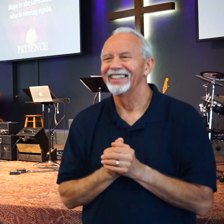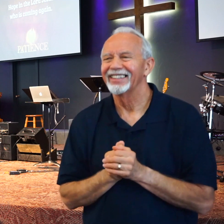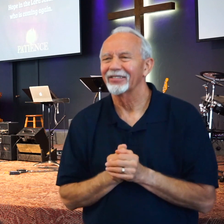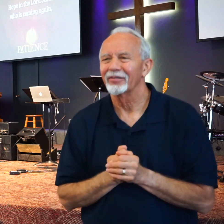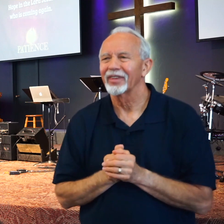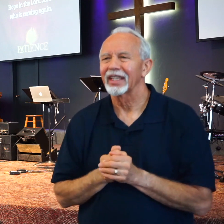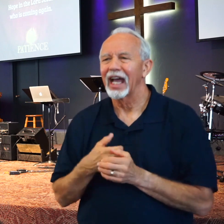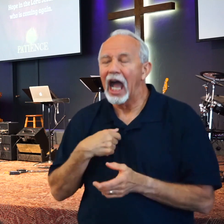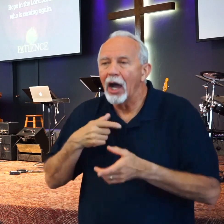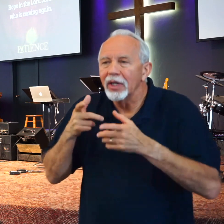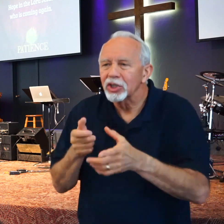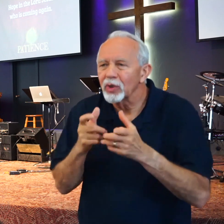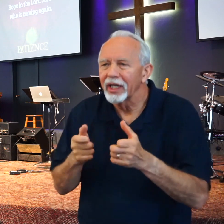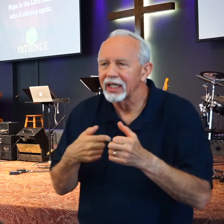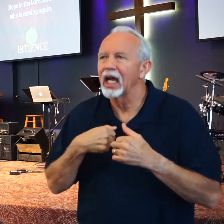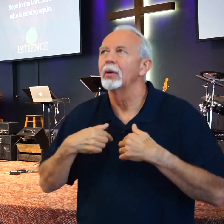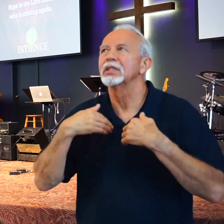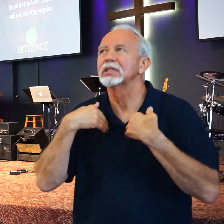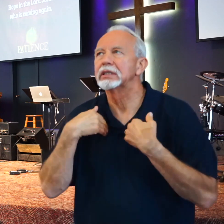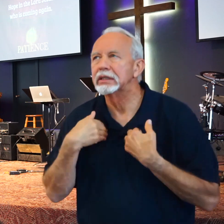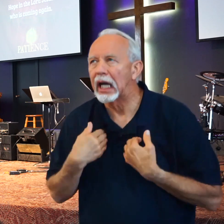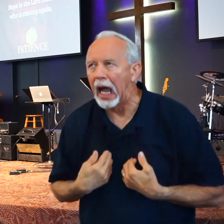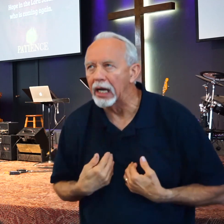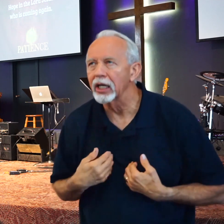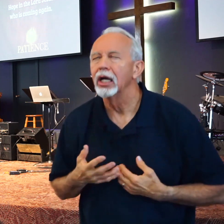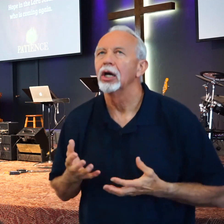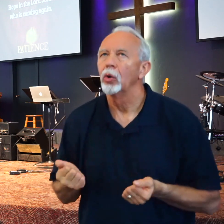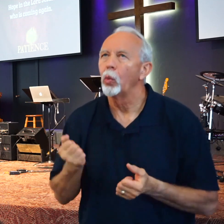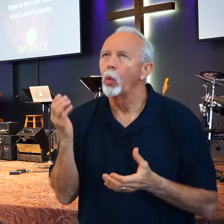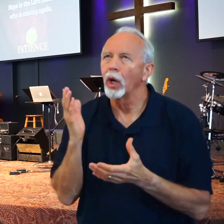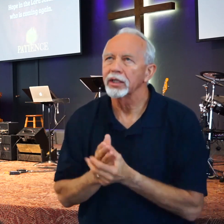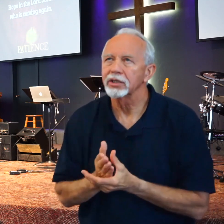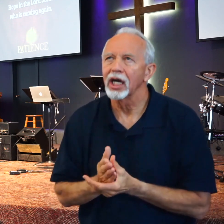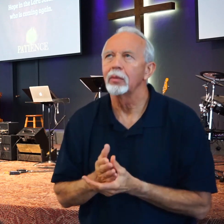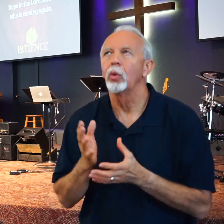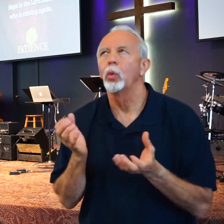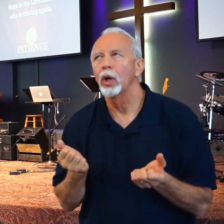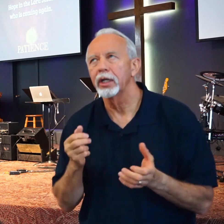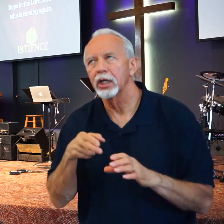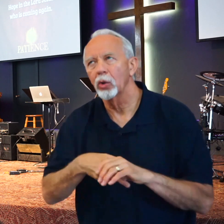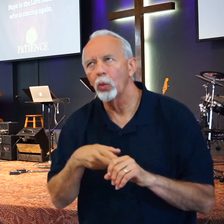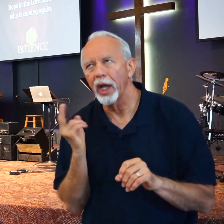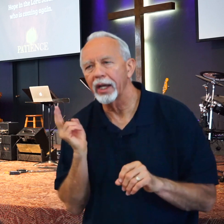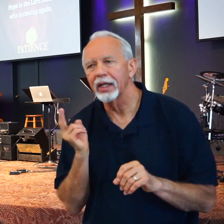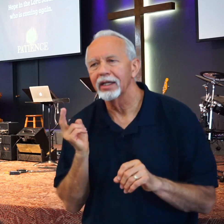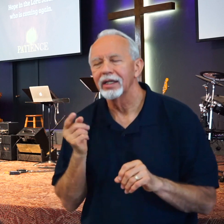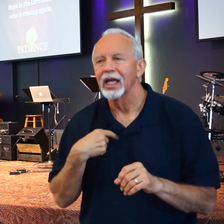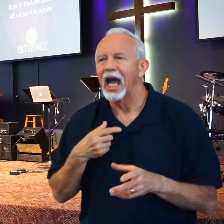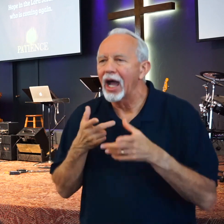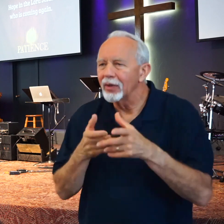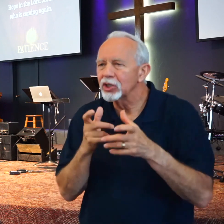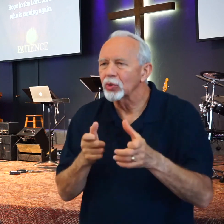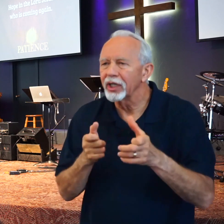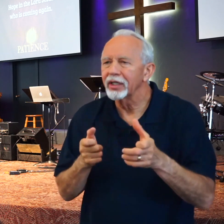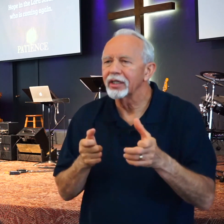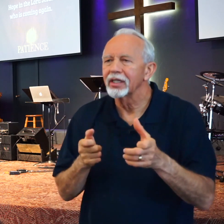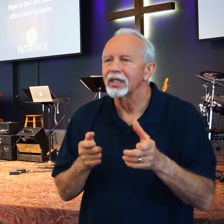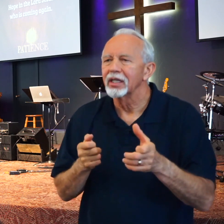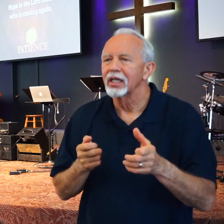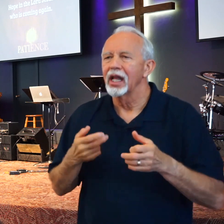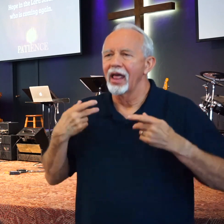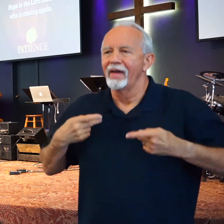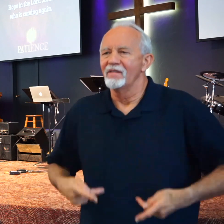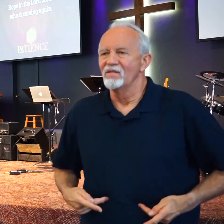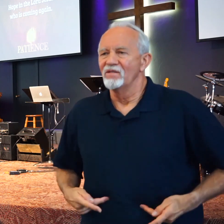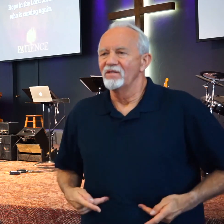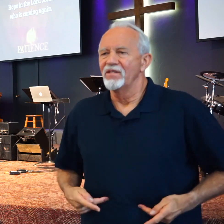I was running and I was tired and I wanted to stop and I wanted to quit. I was running a physical